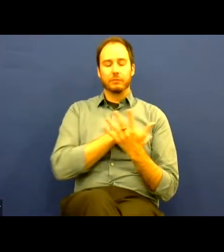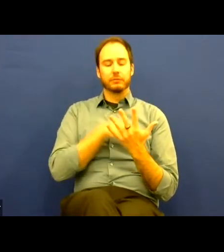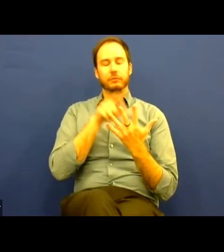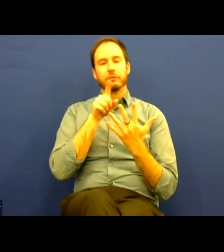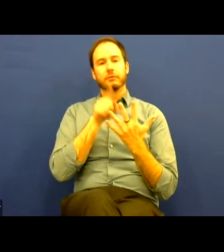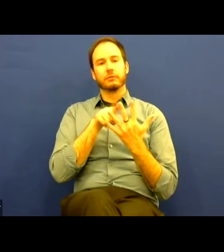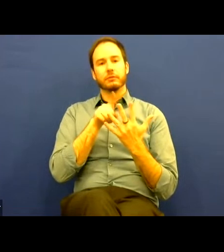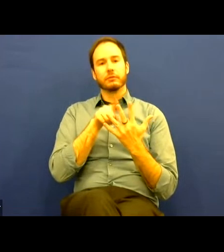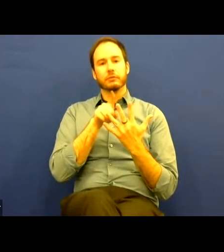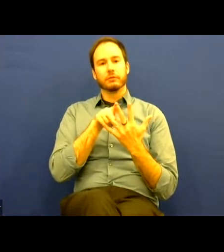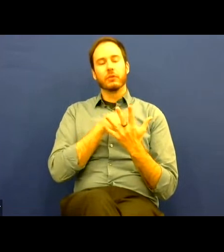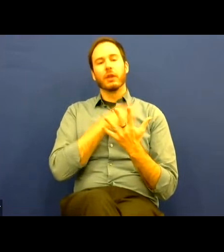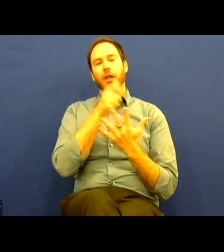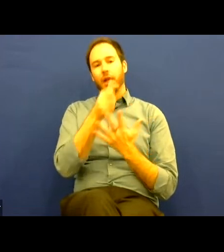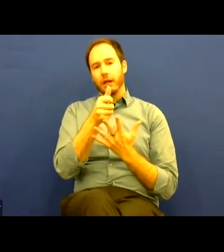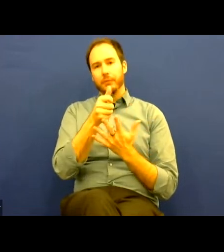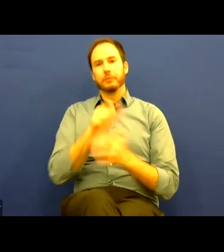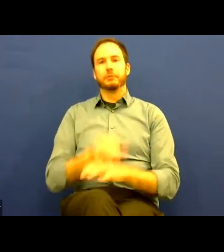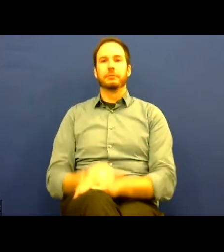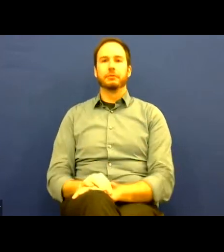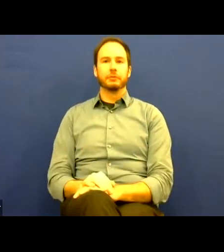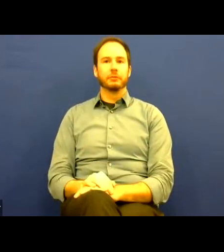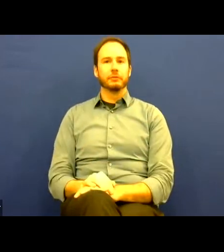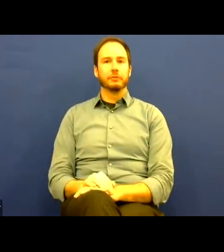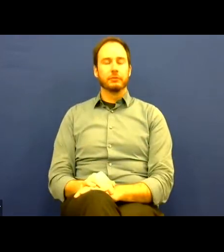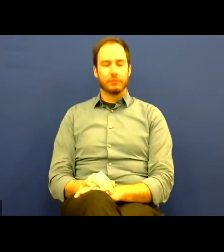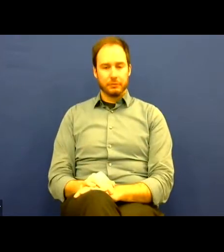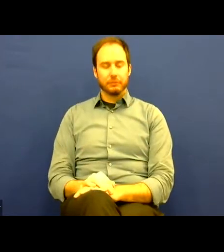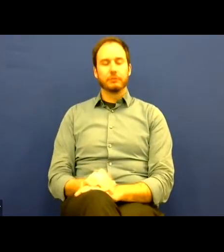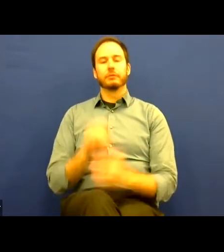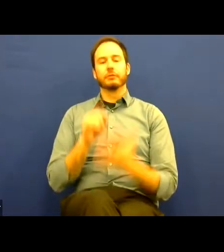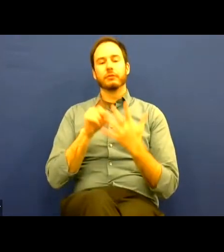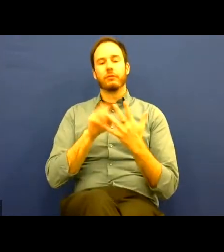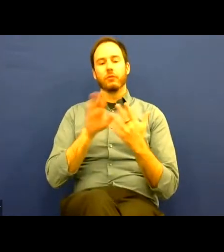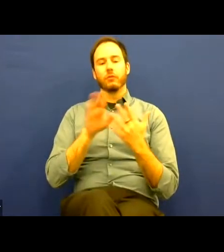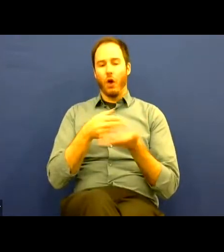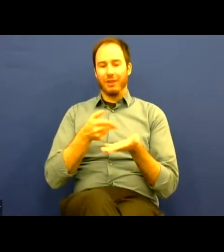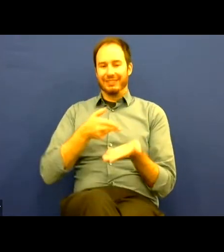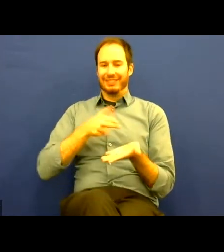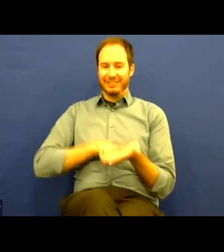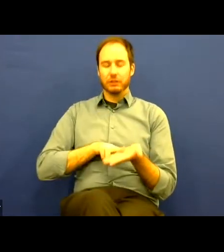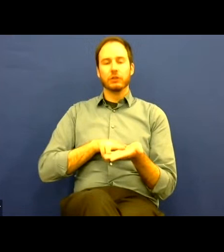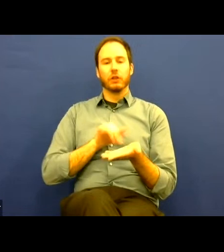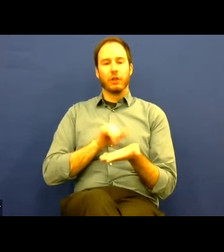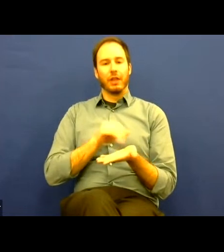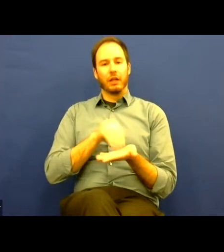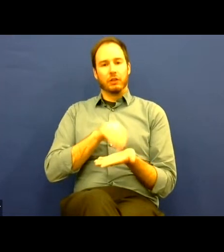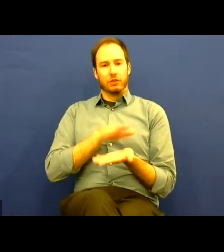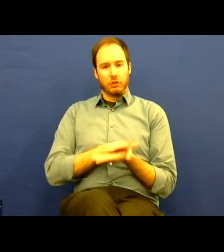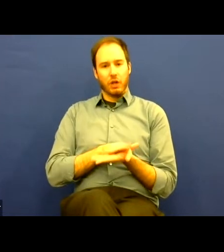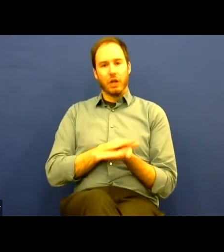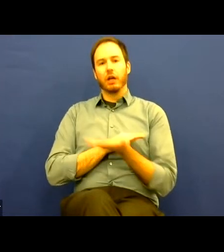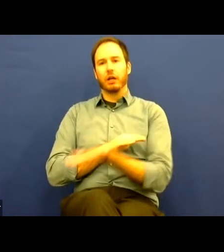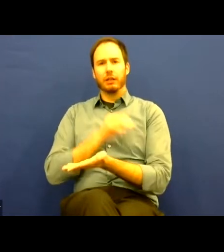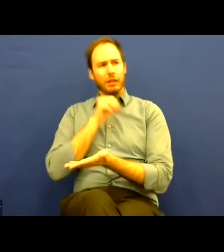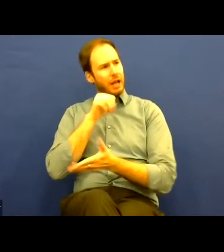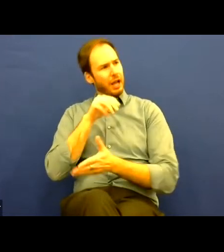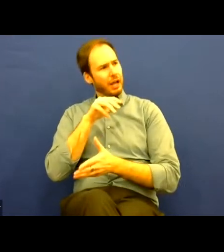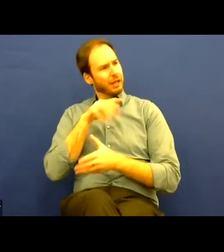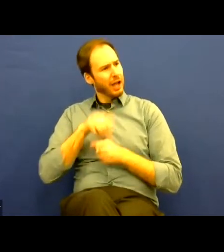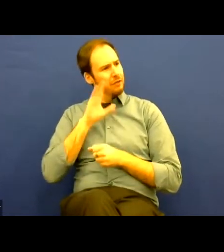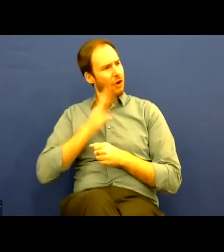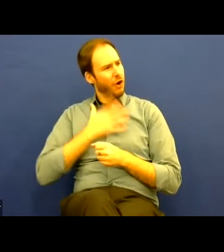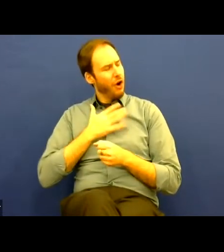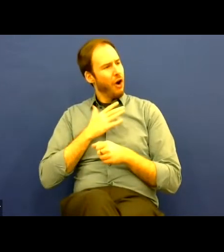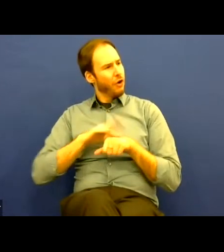Aye. Supervisor Schultz. Aye. So all of our signatures appearing on the document, that doesn't count for roll. We still have to call